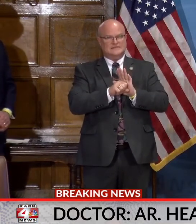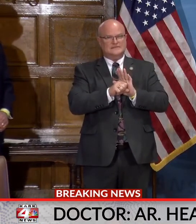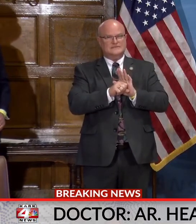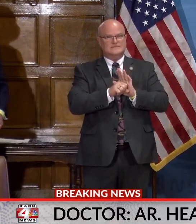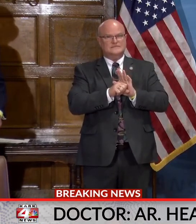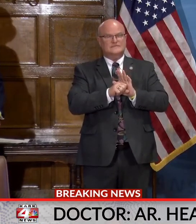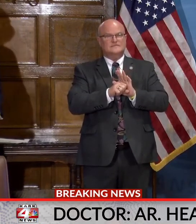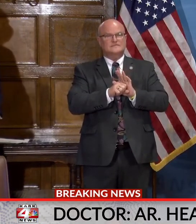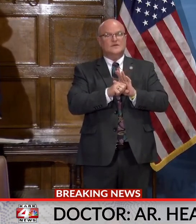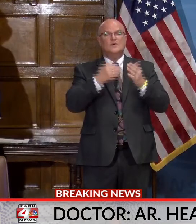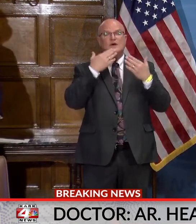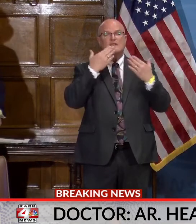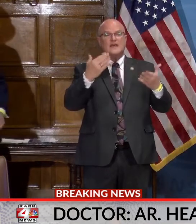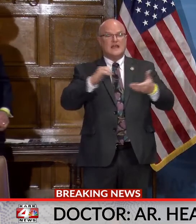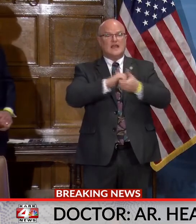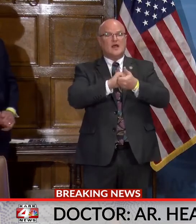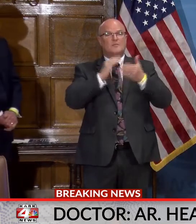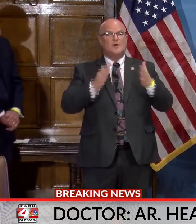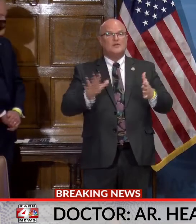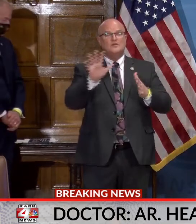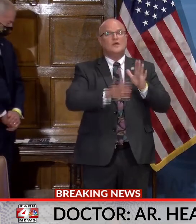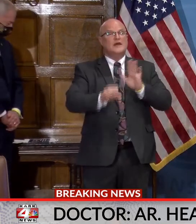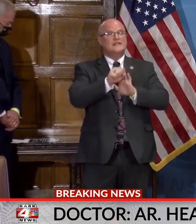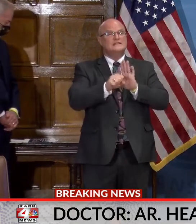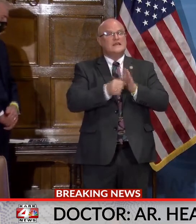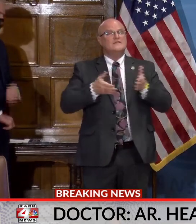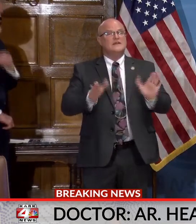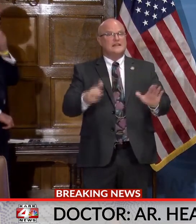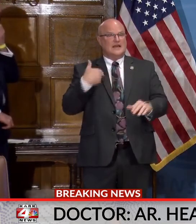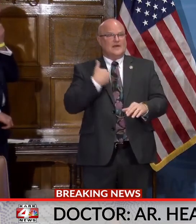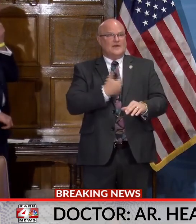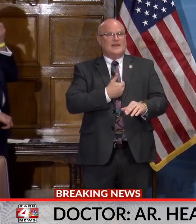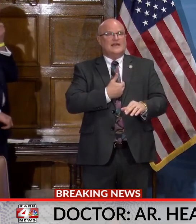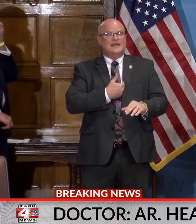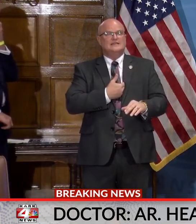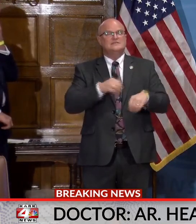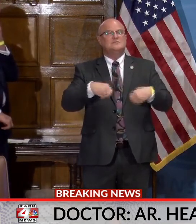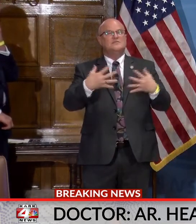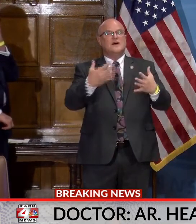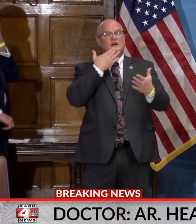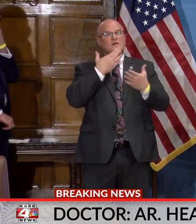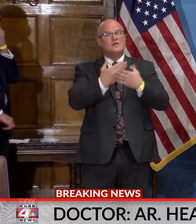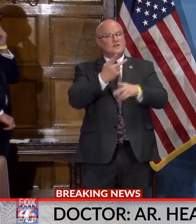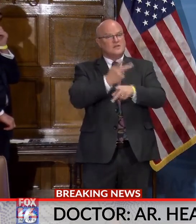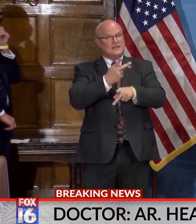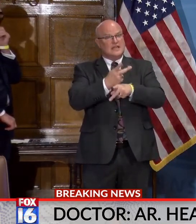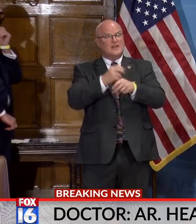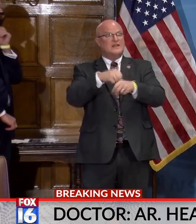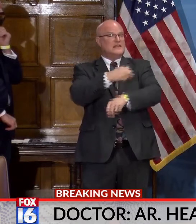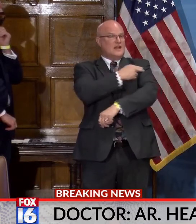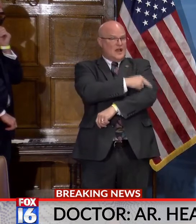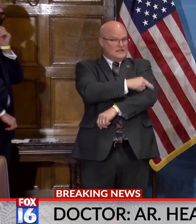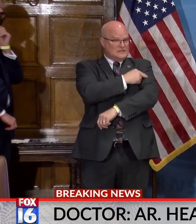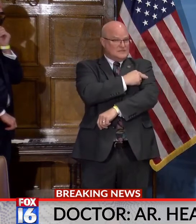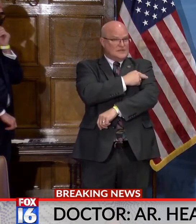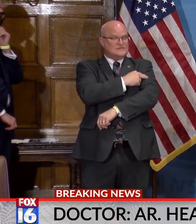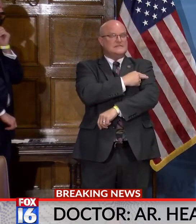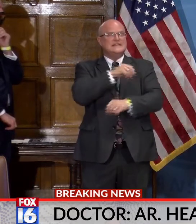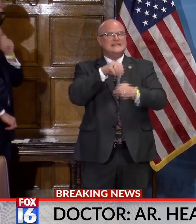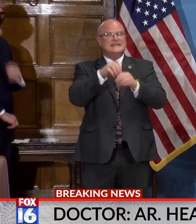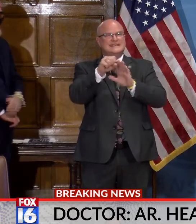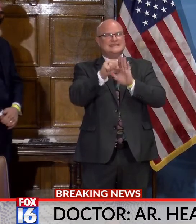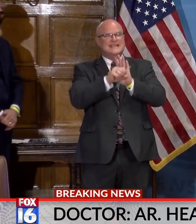thank our partners across the state for allowing us to provide great care, and the hospitals in the state of